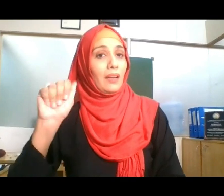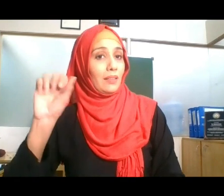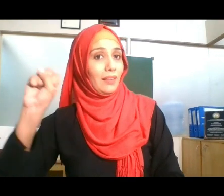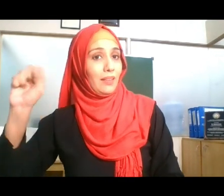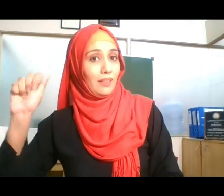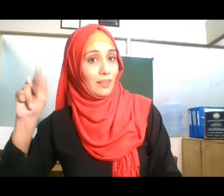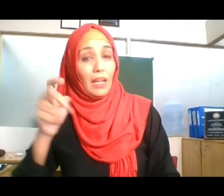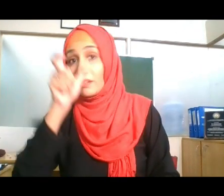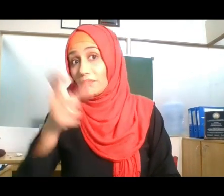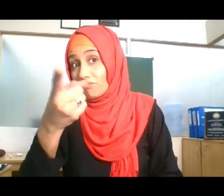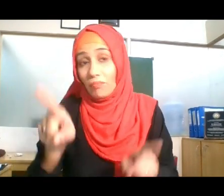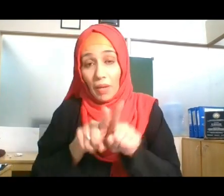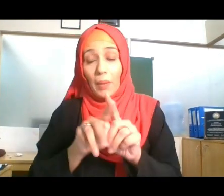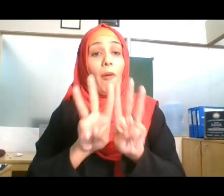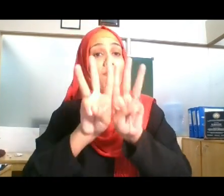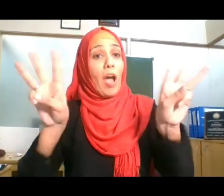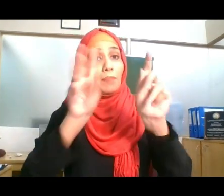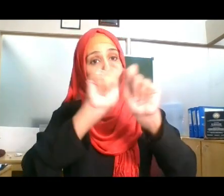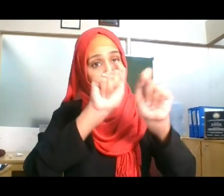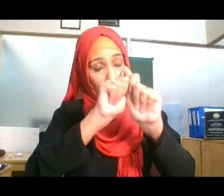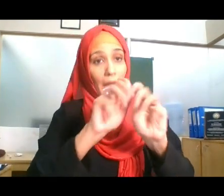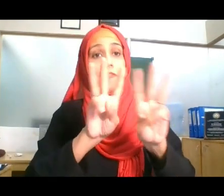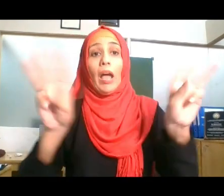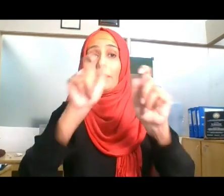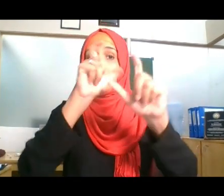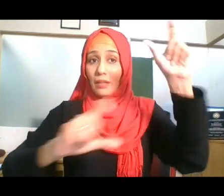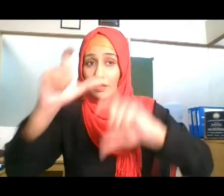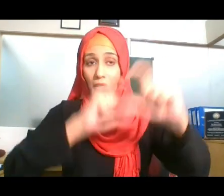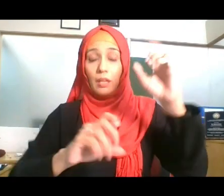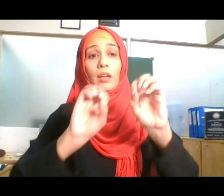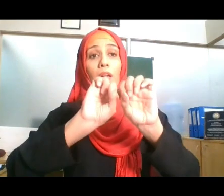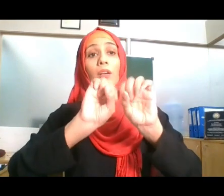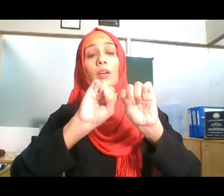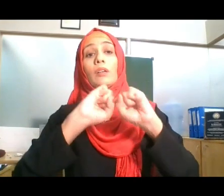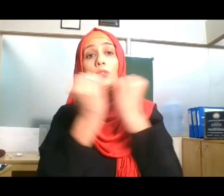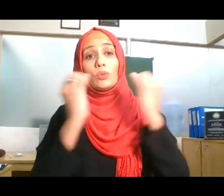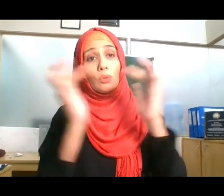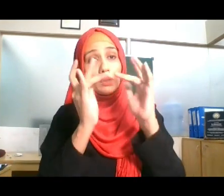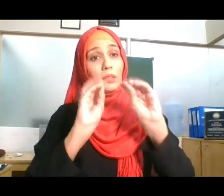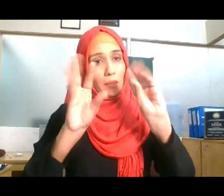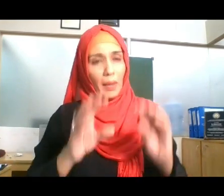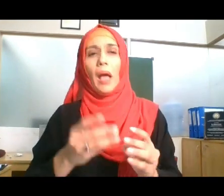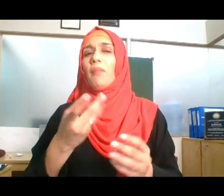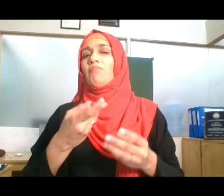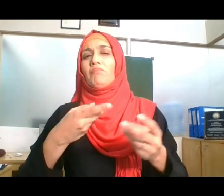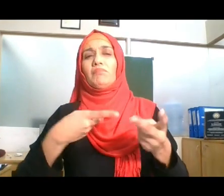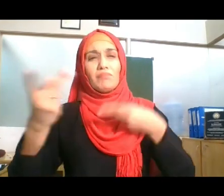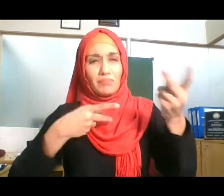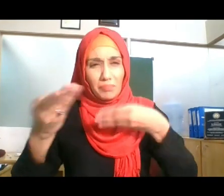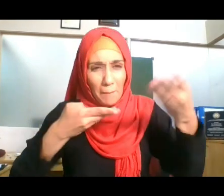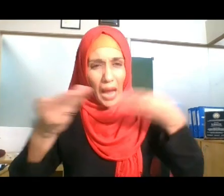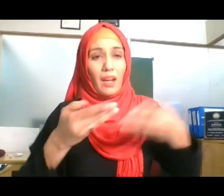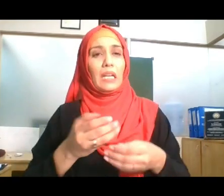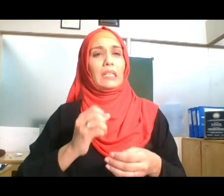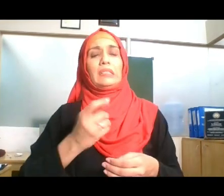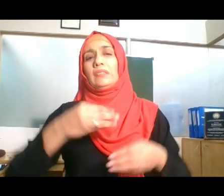create opportunities for website making, web design, social media, marketing, sales. Everything that required an in-person